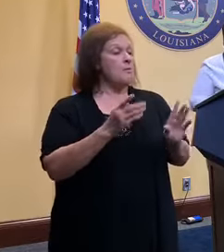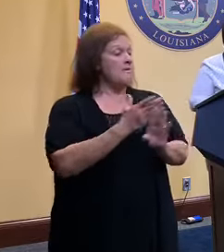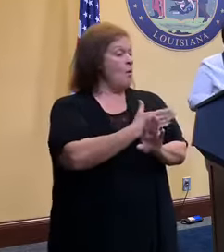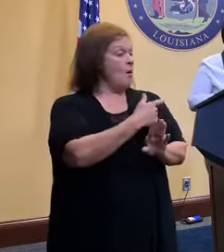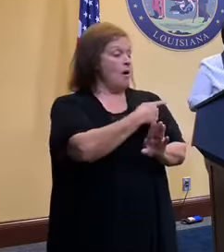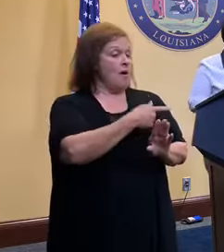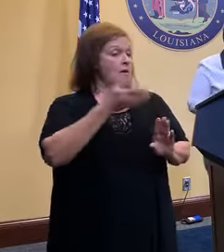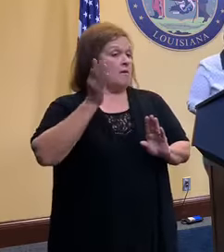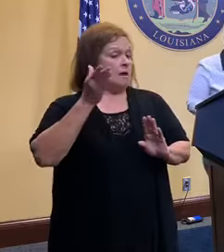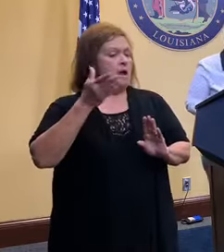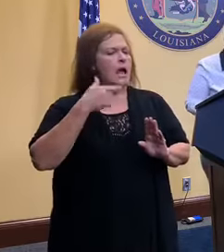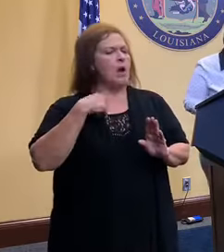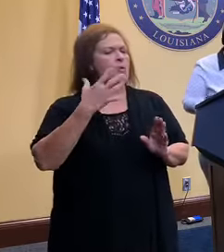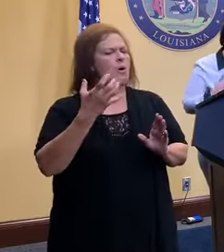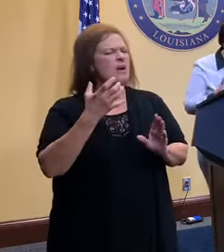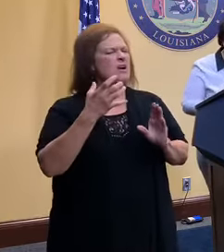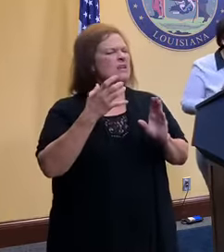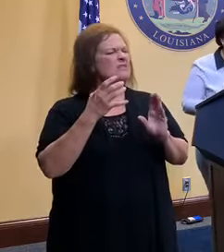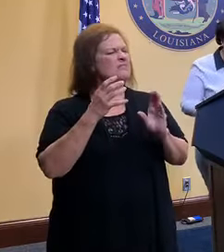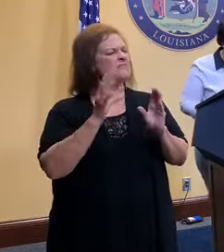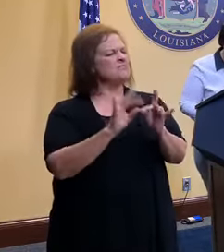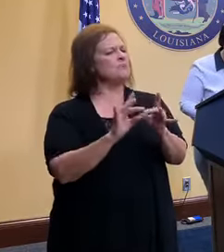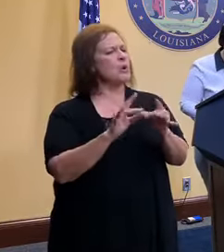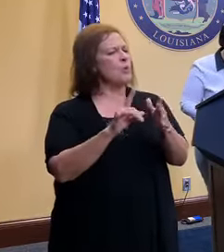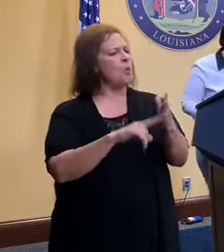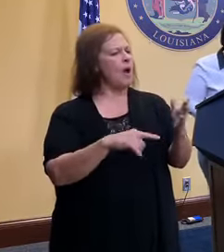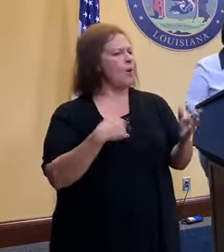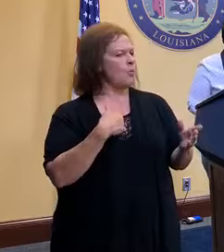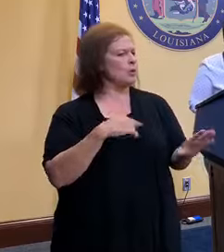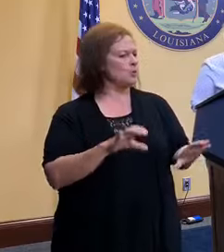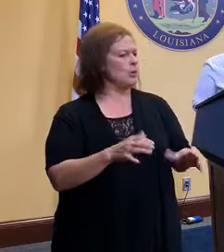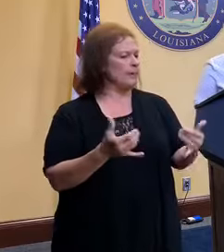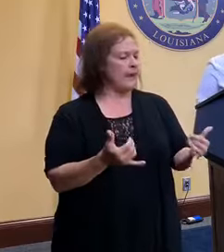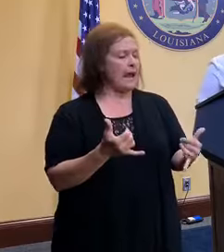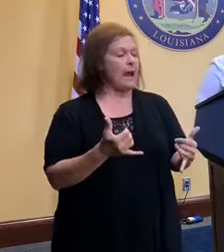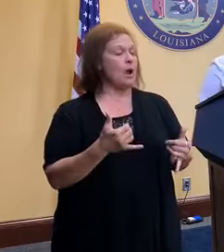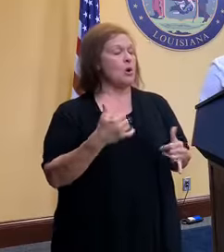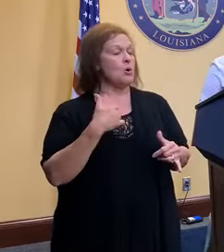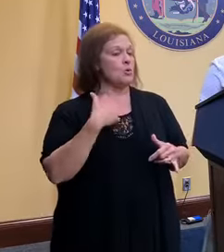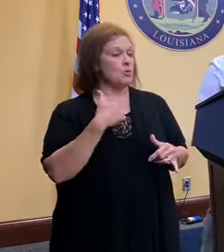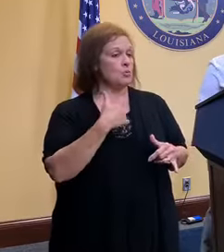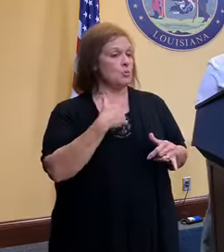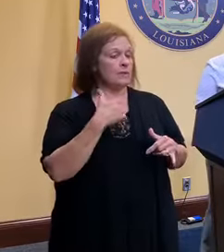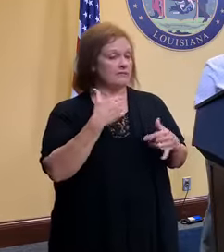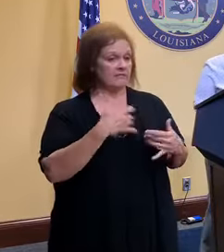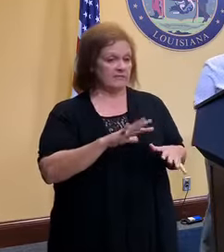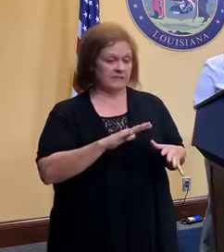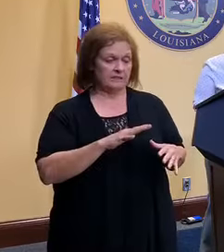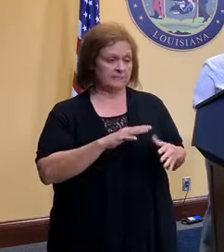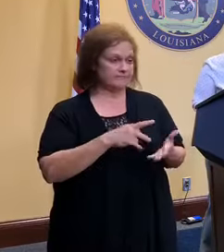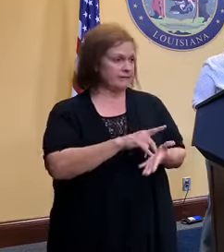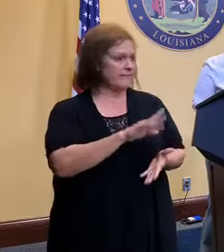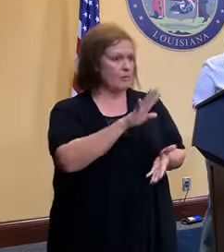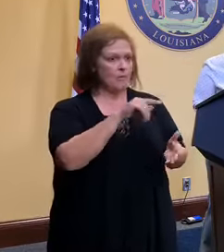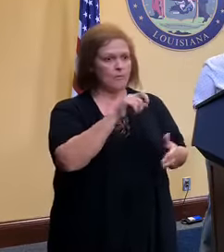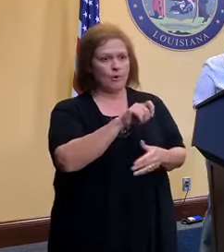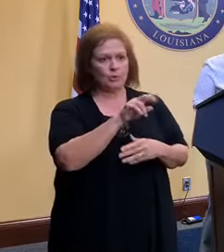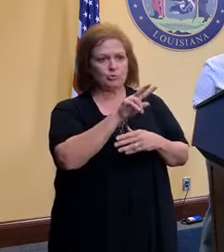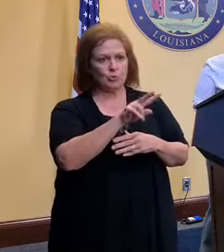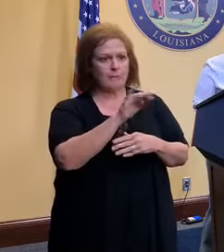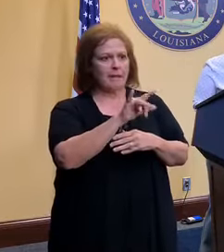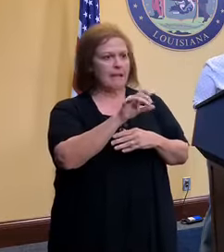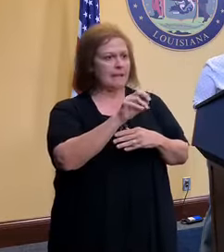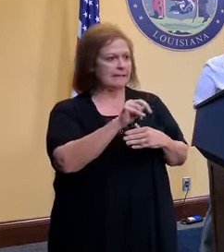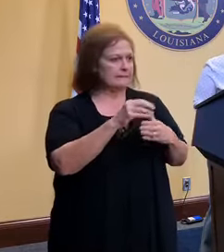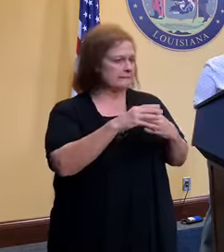her up, I just wanted to touch on kind of like where we are. We've invested approximately $4.2 million